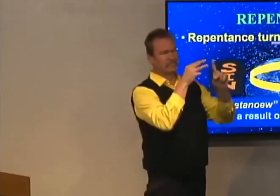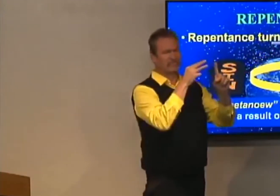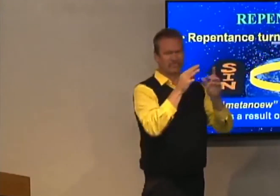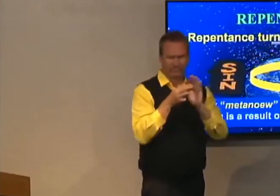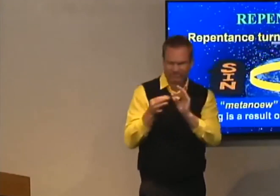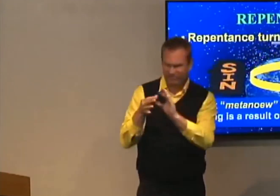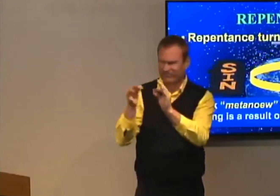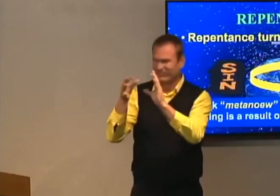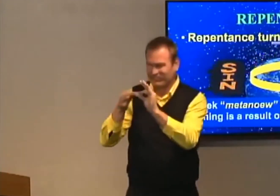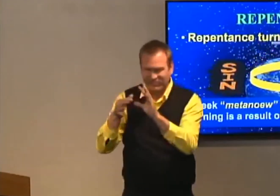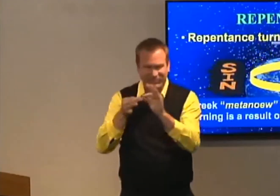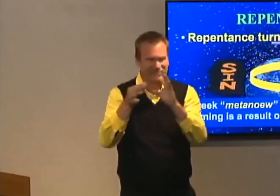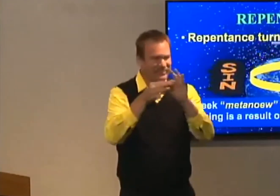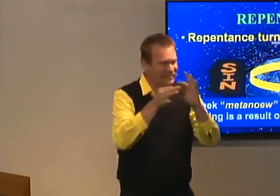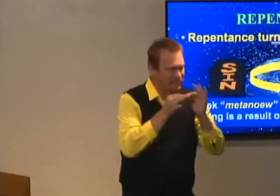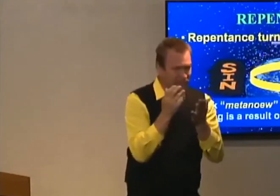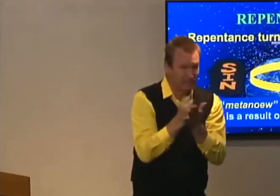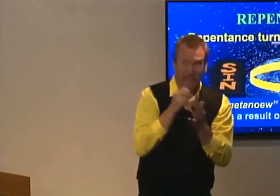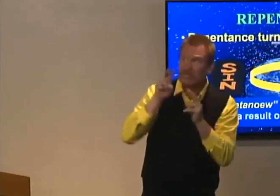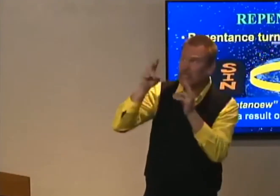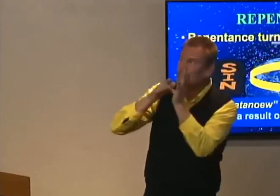We are to look to Christ.